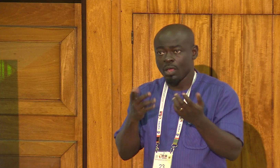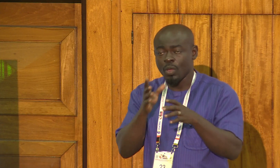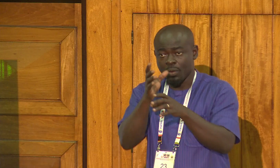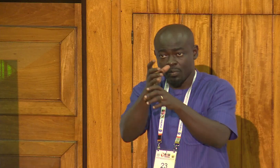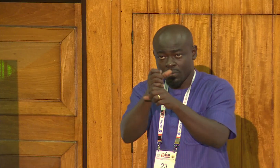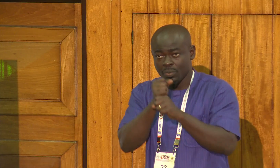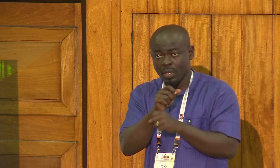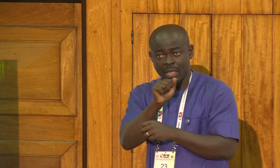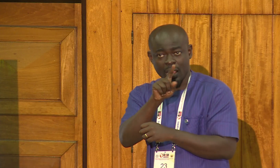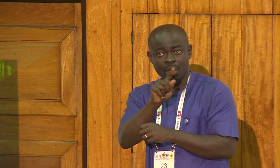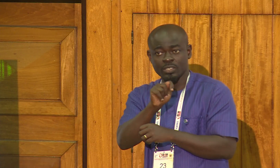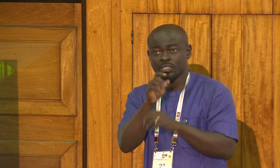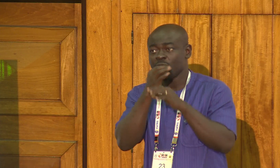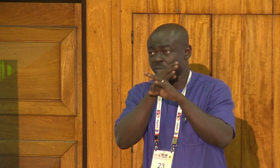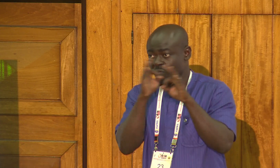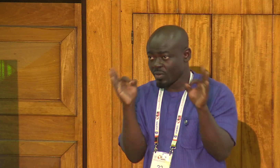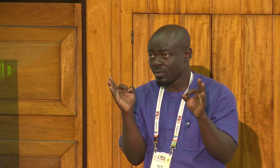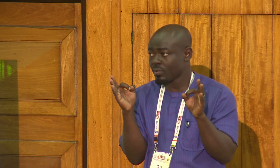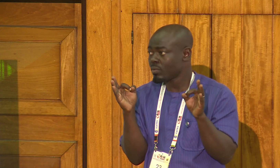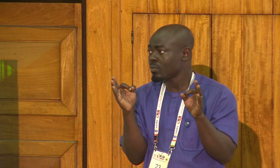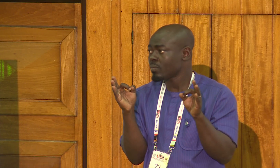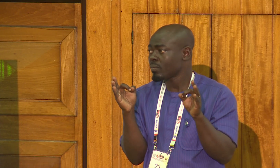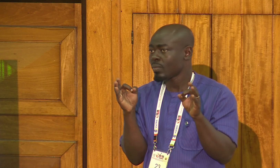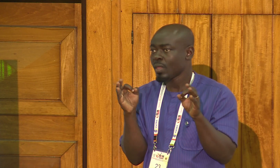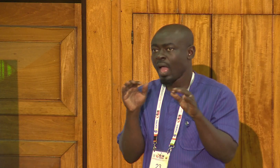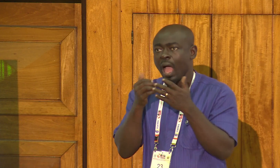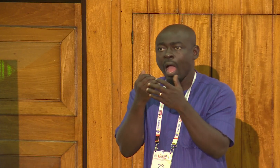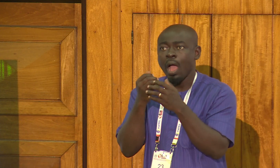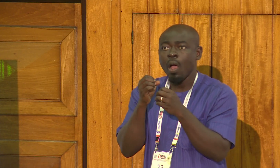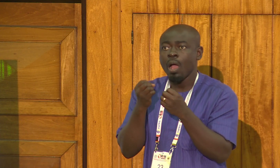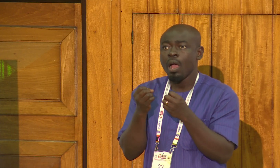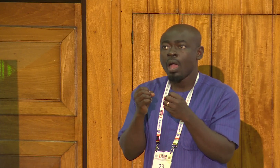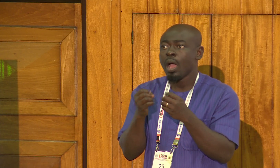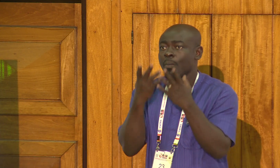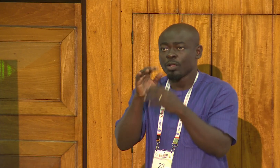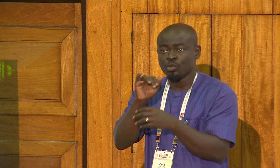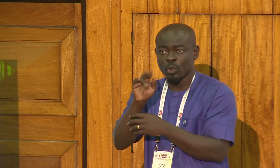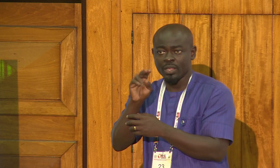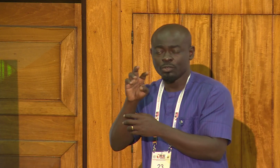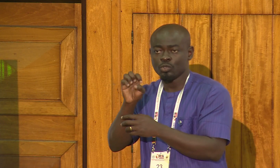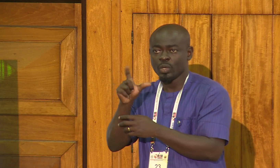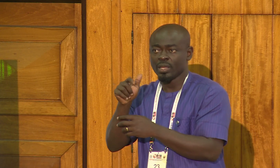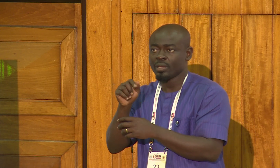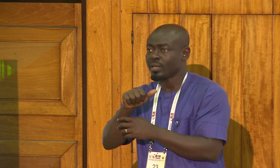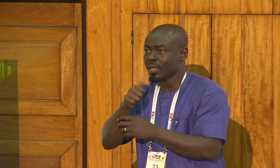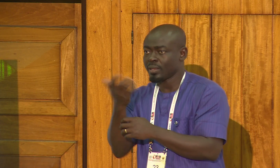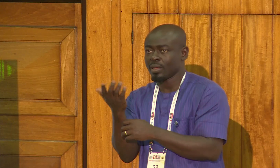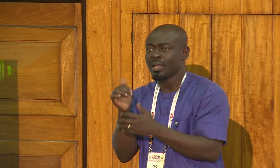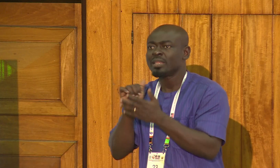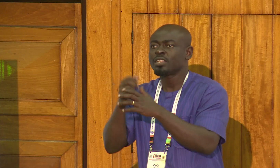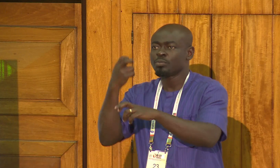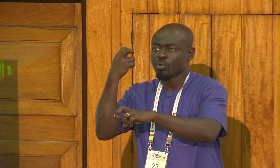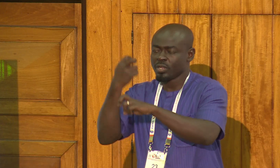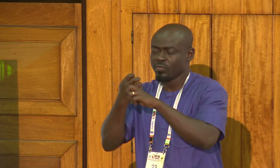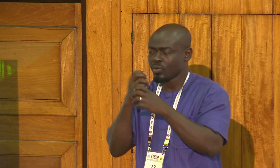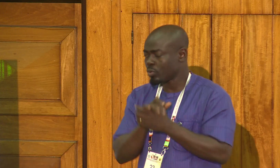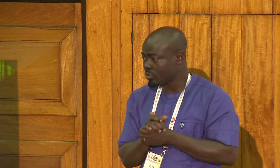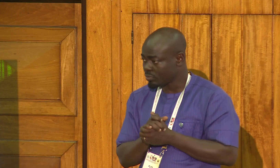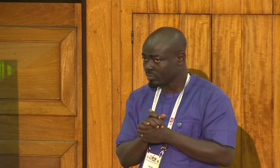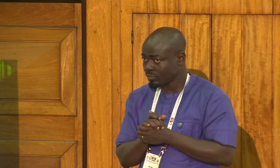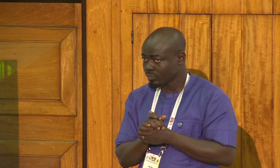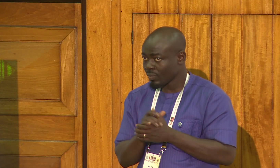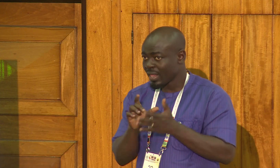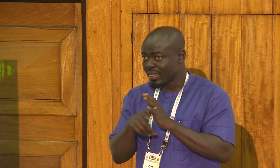antiretrovirals generally for free, how about your insulin and metformins and so forth? That is more difficult. Then the